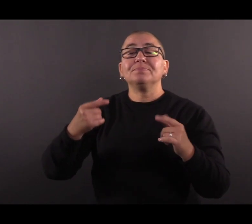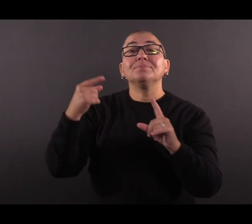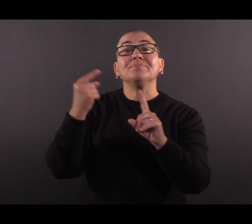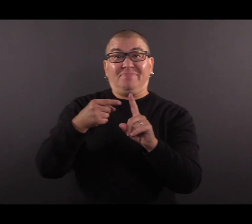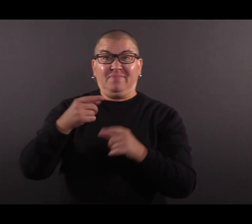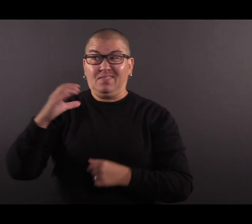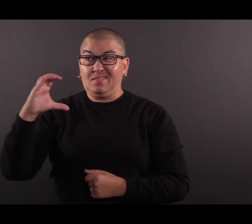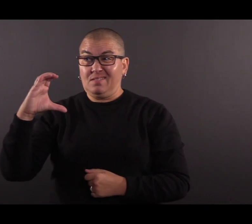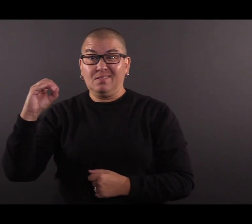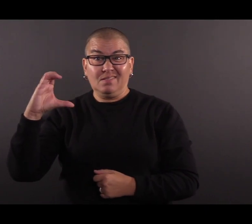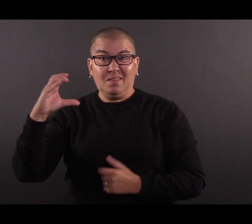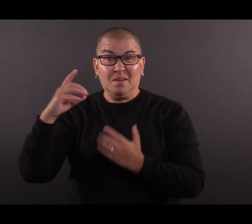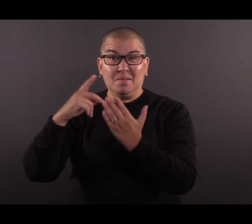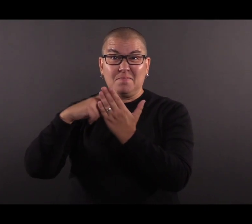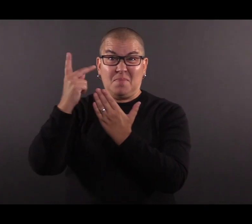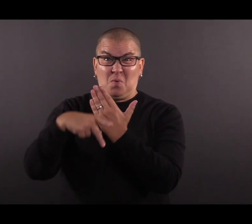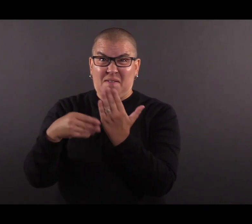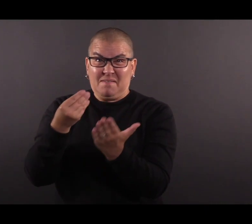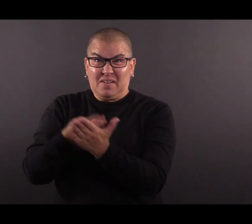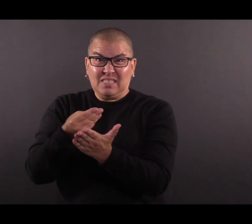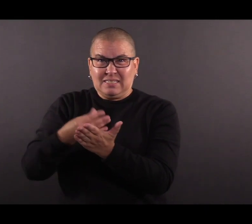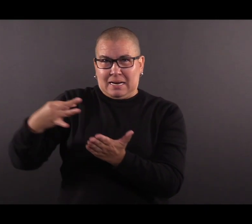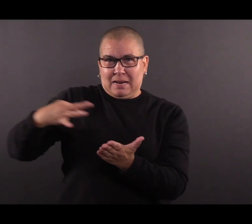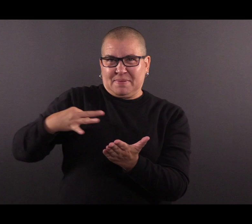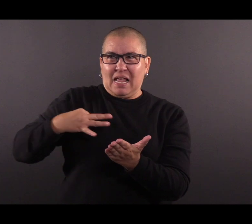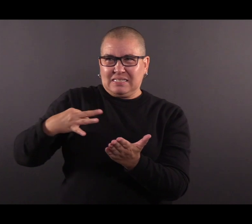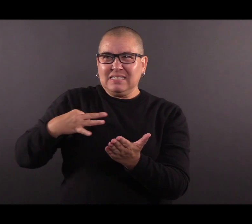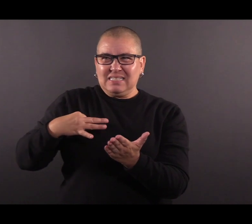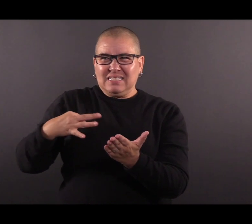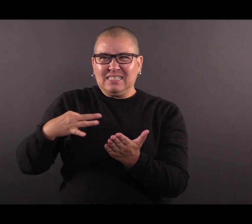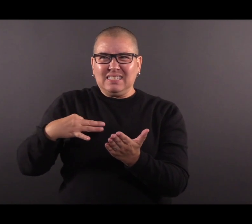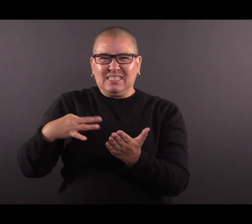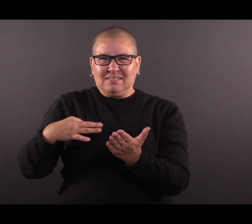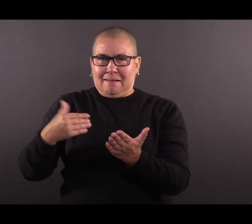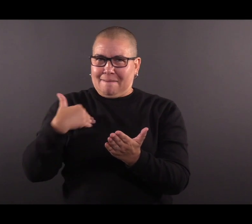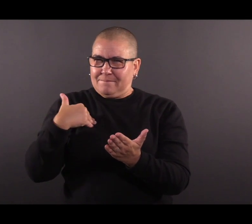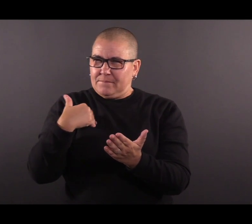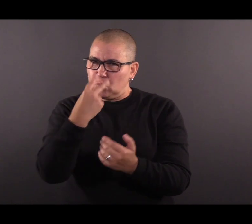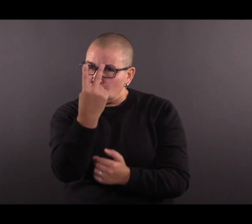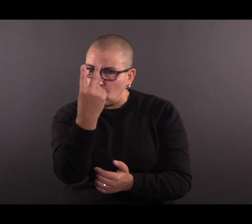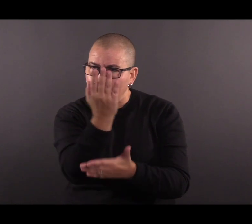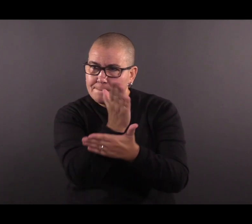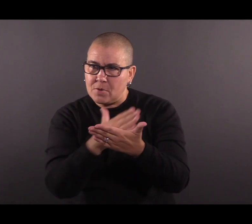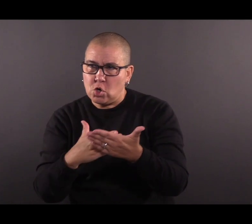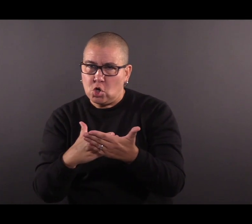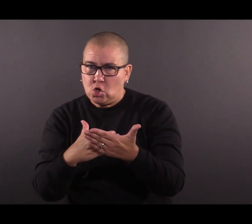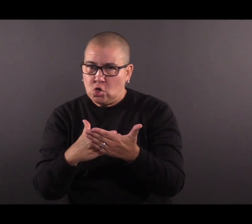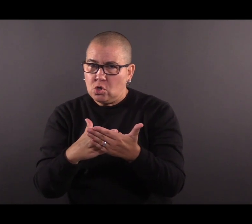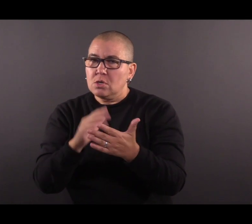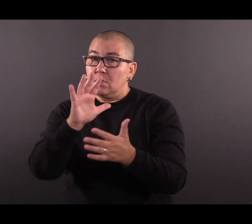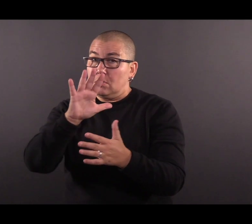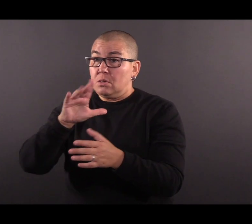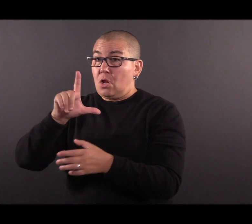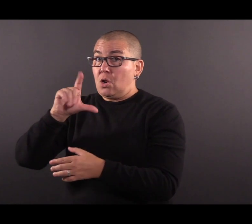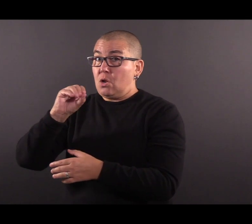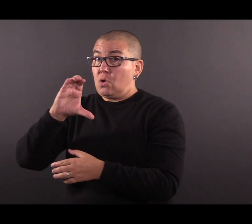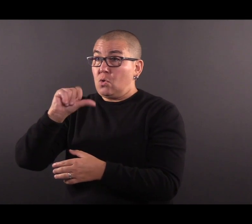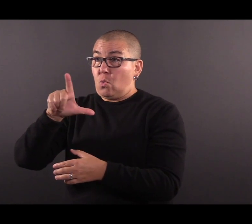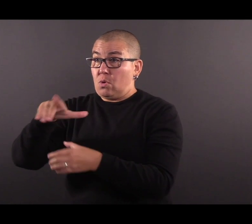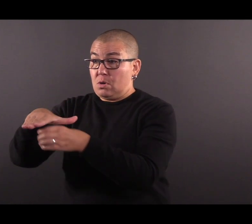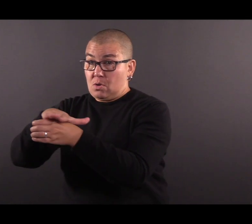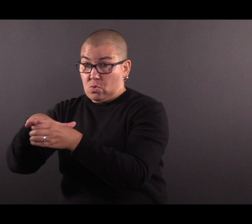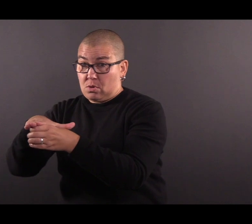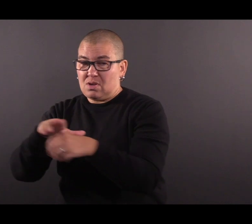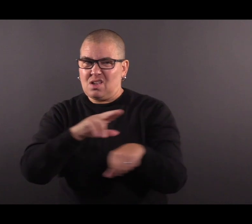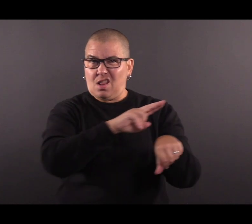The Continuum of Care program funding application process has two parts: a local competition and a national